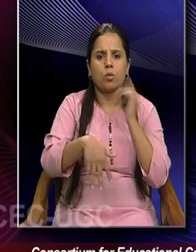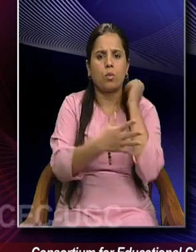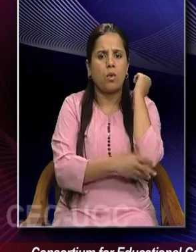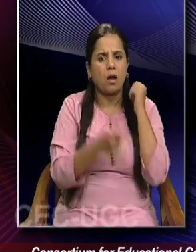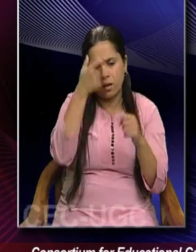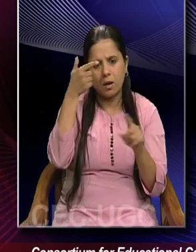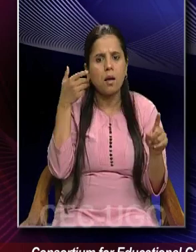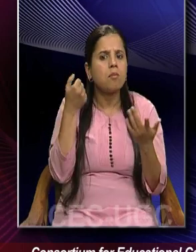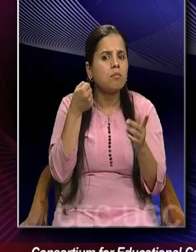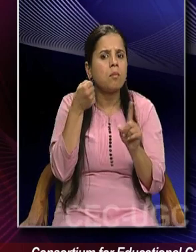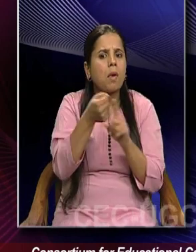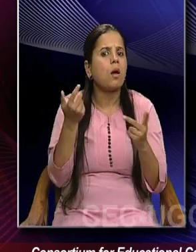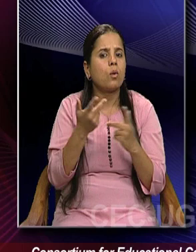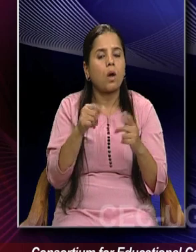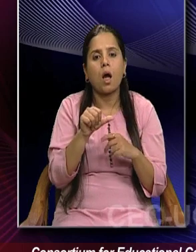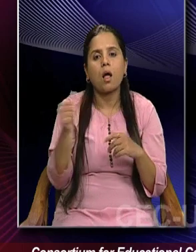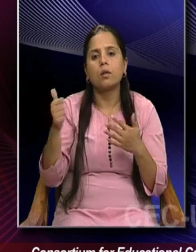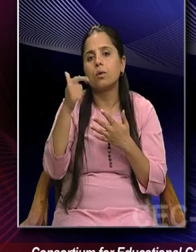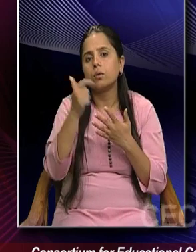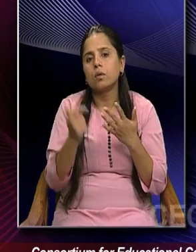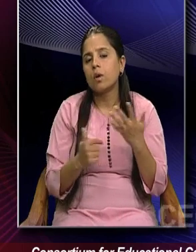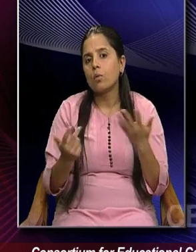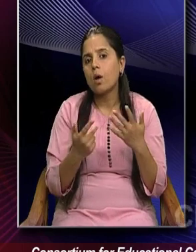right? What are the other parameters or other